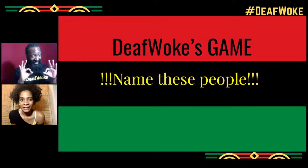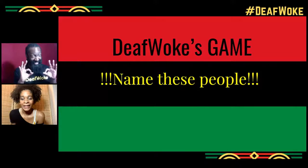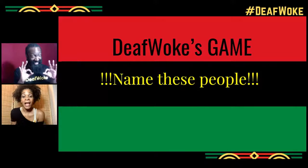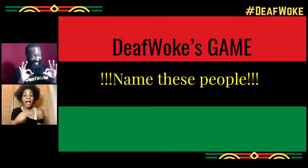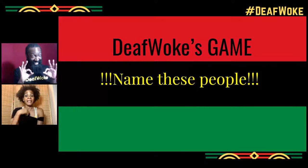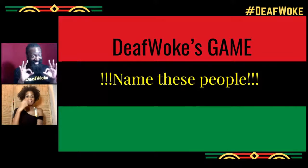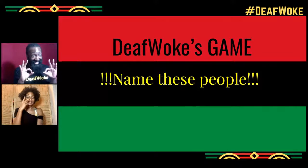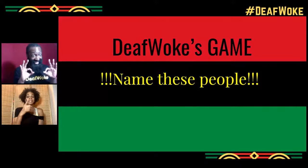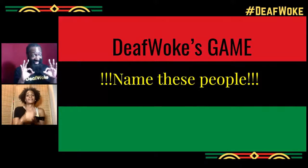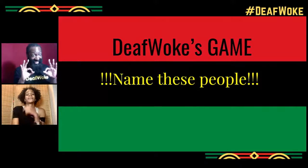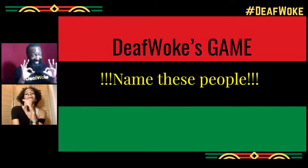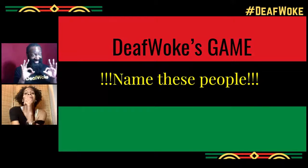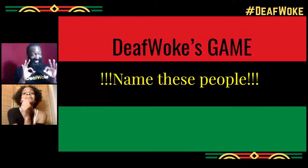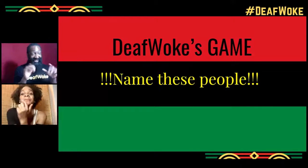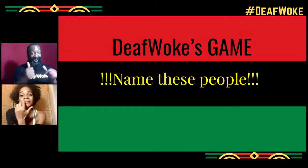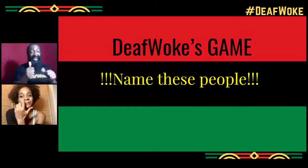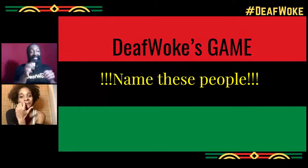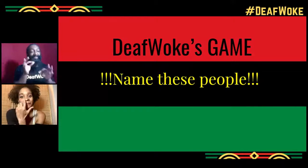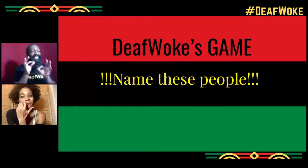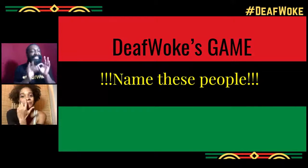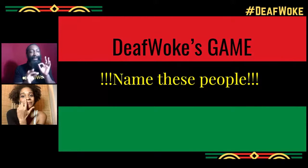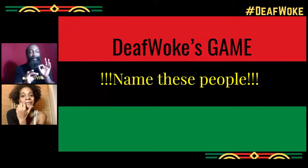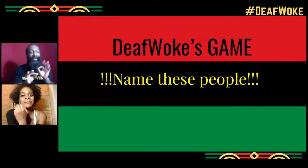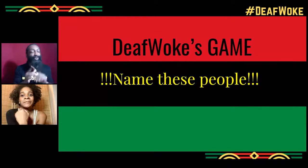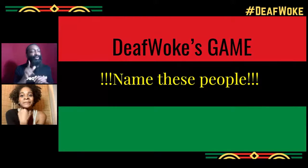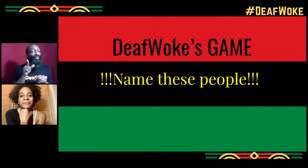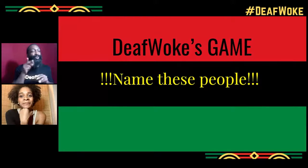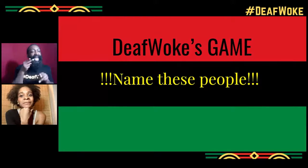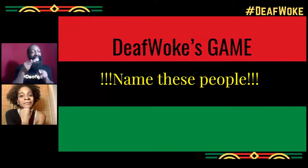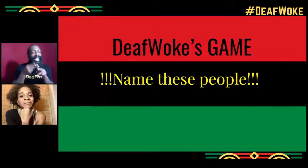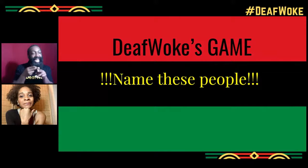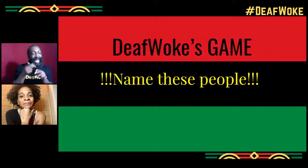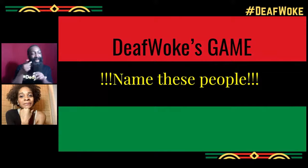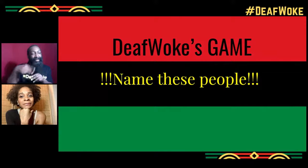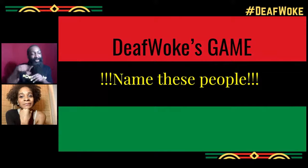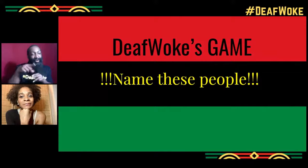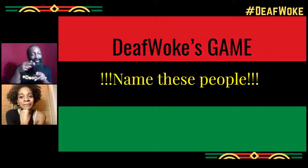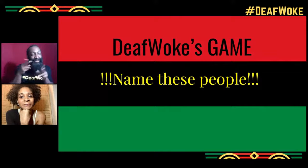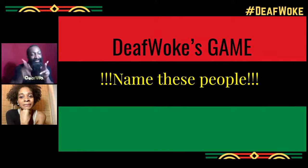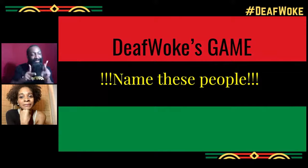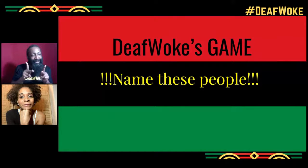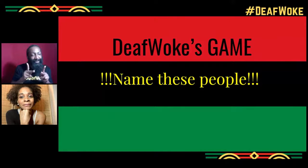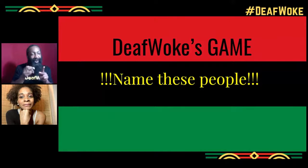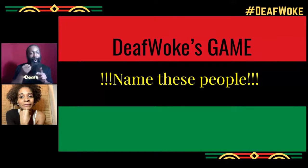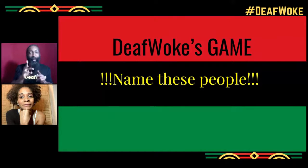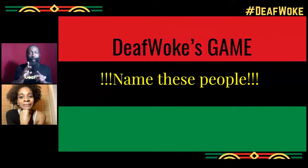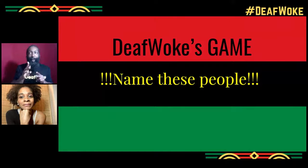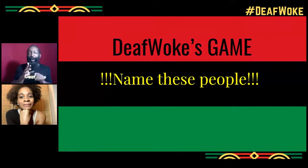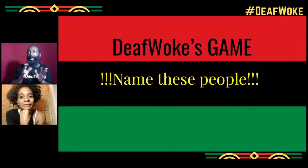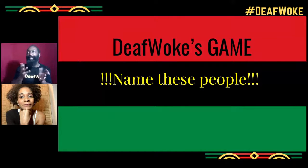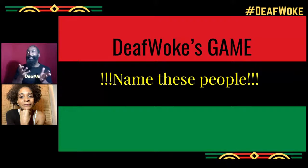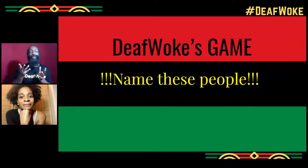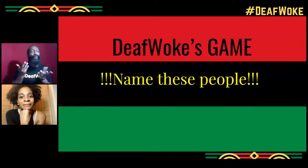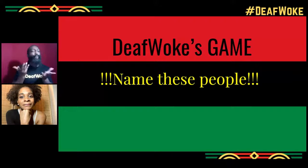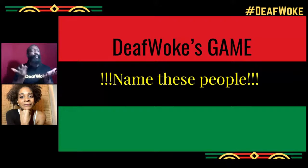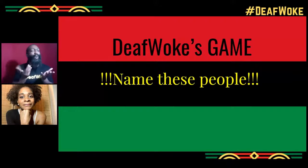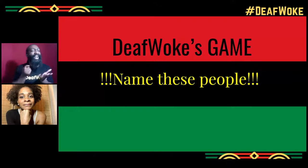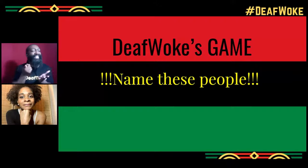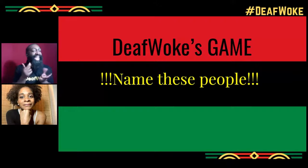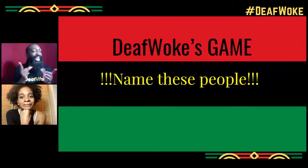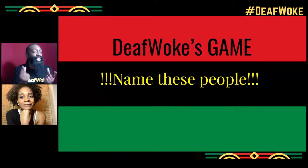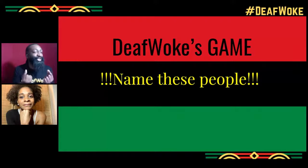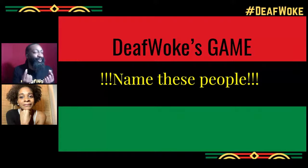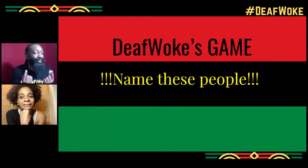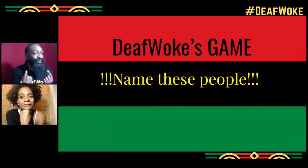It's real simple. Can you see me? I see you. It's simple. Simple. All you gotta do is name